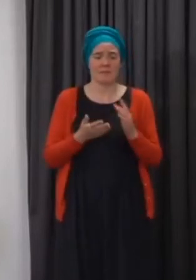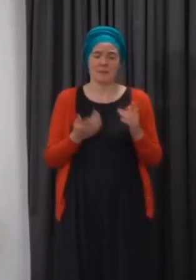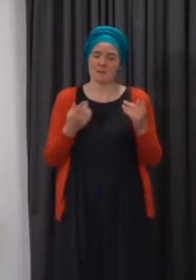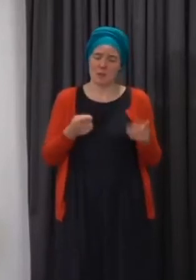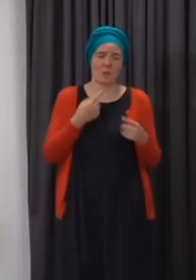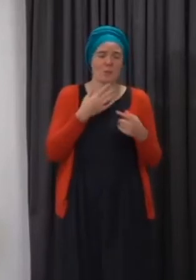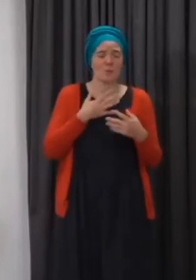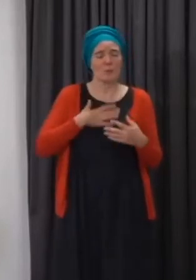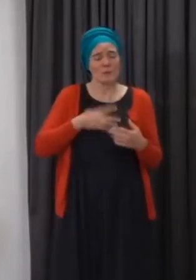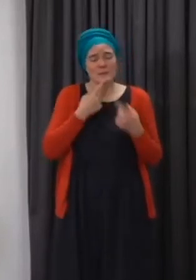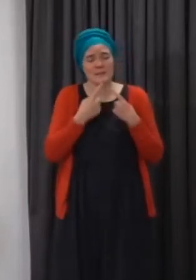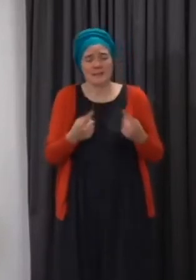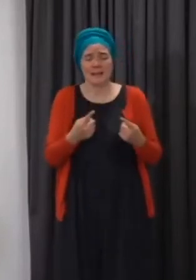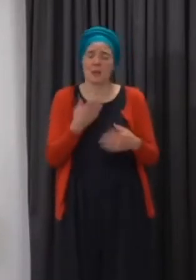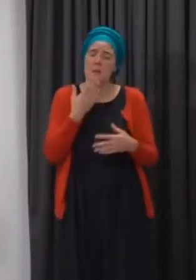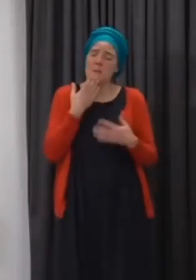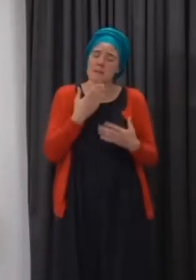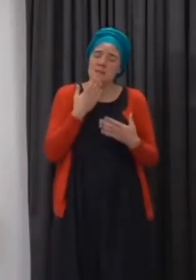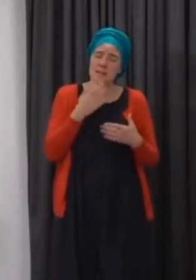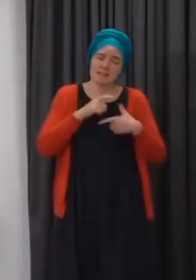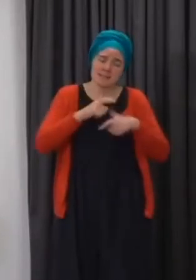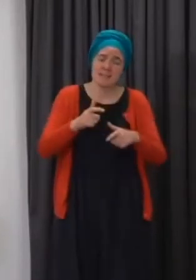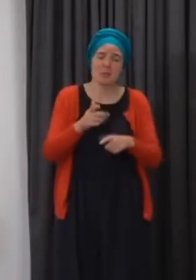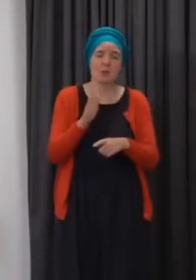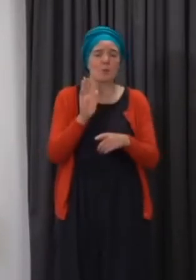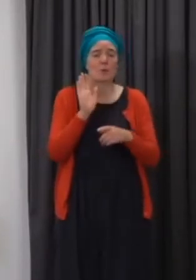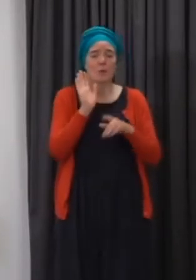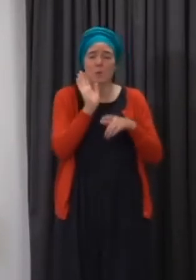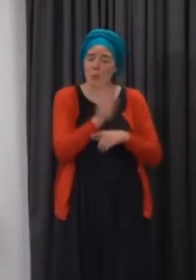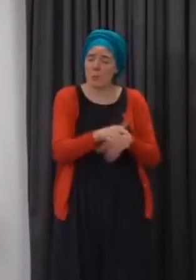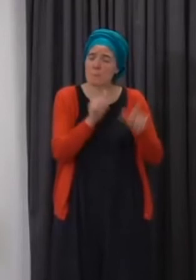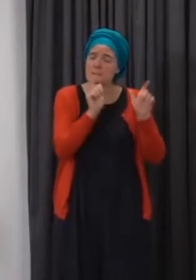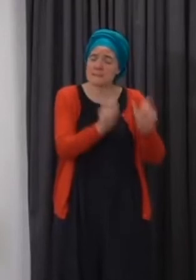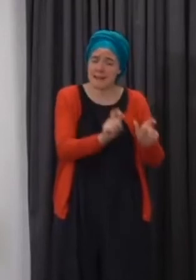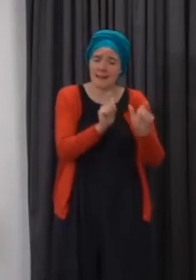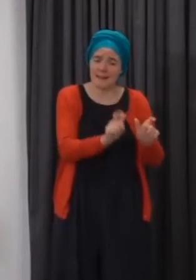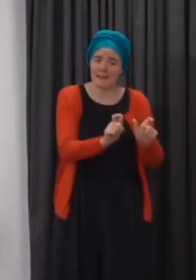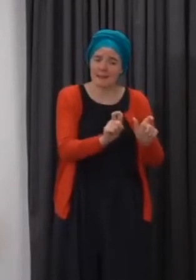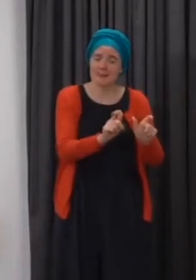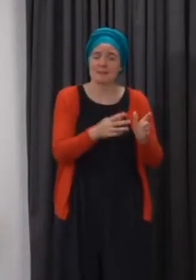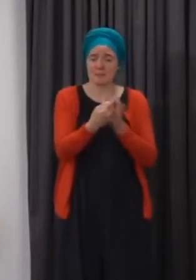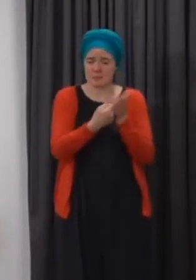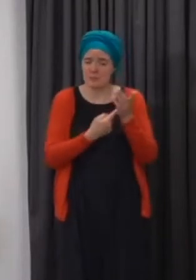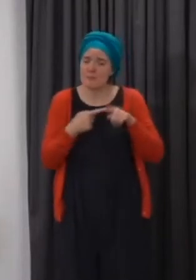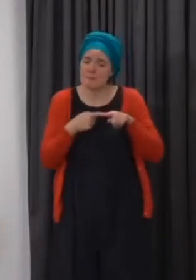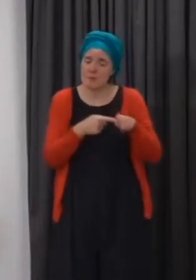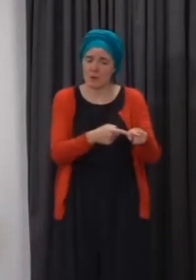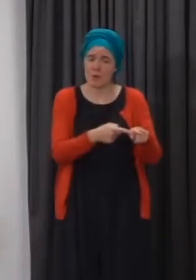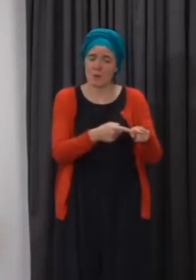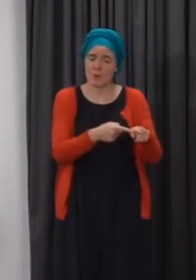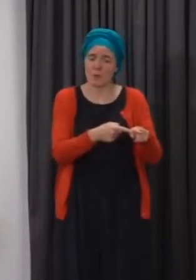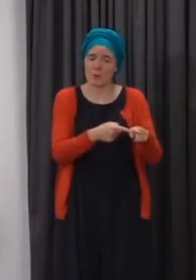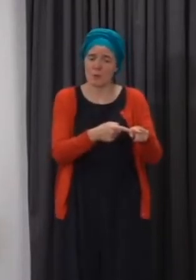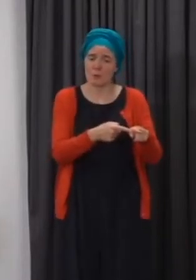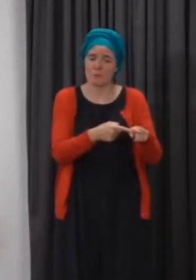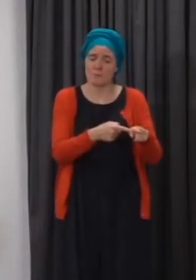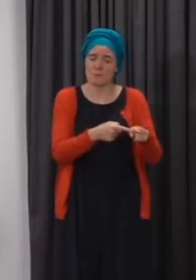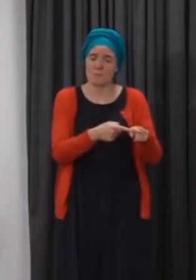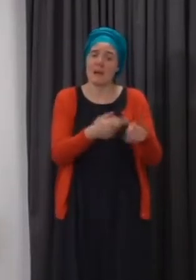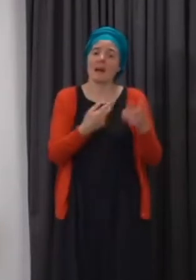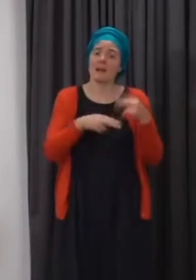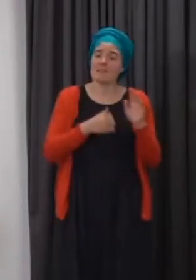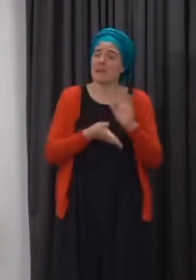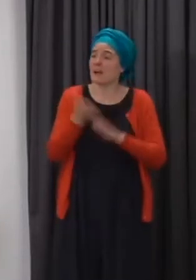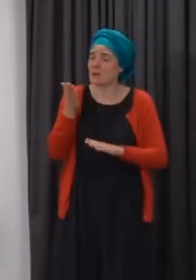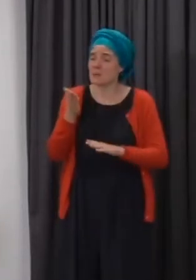loved ones. Please continue to support our NHS and care system by following our advice to stay at home. And if you do go out, please stay